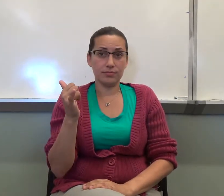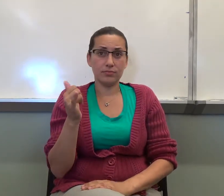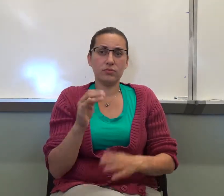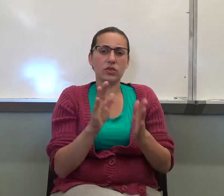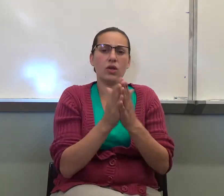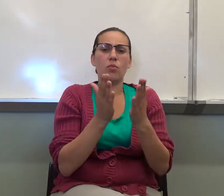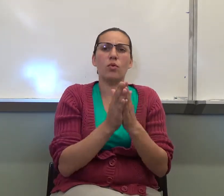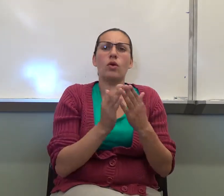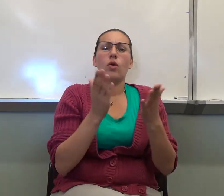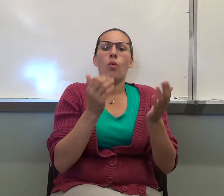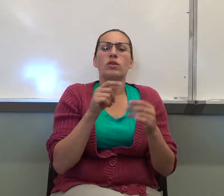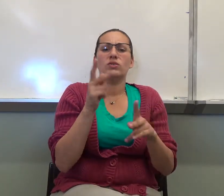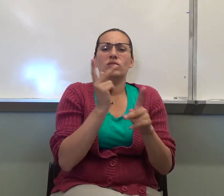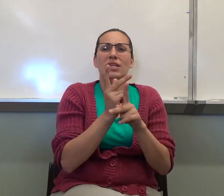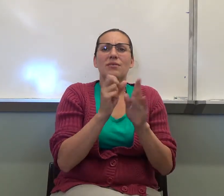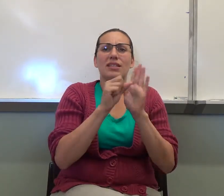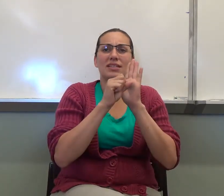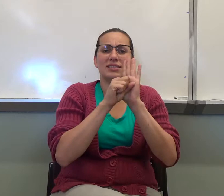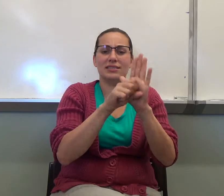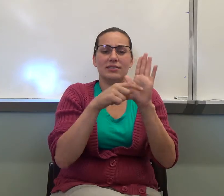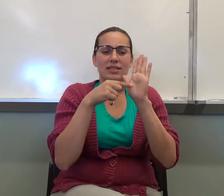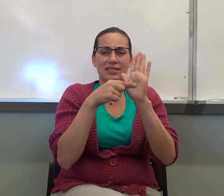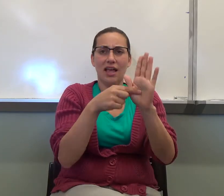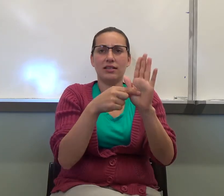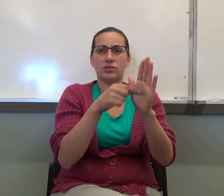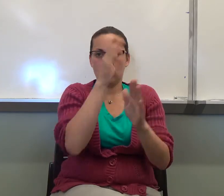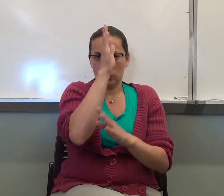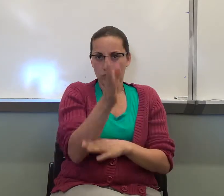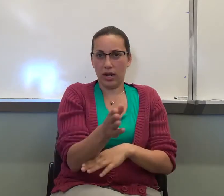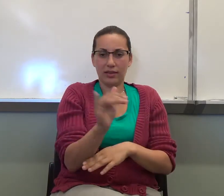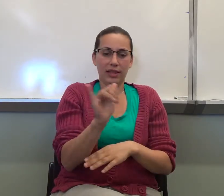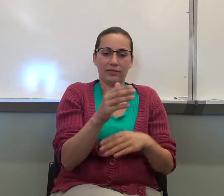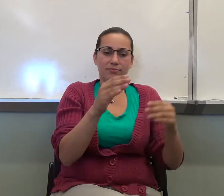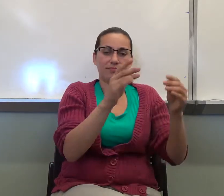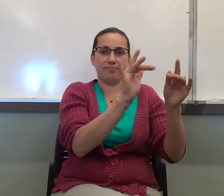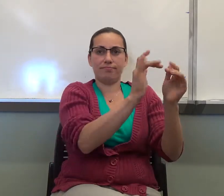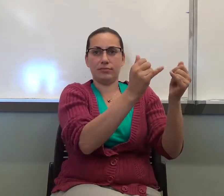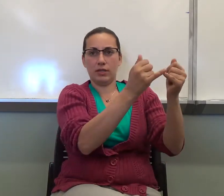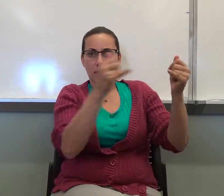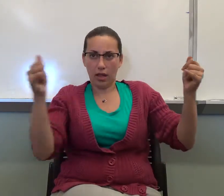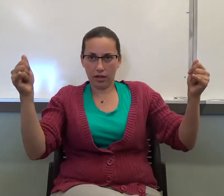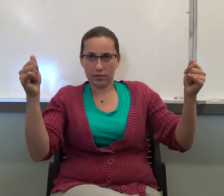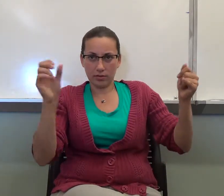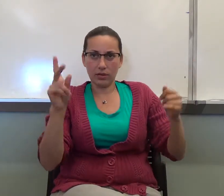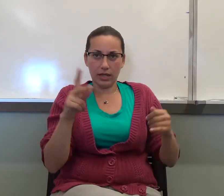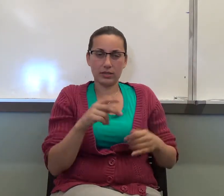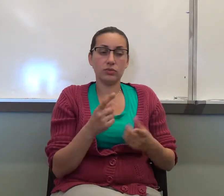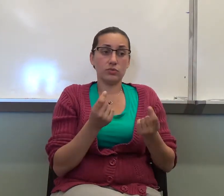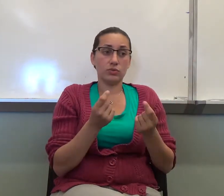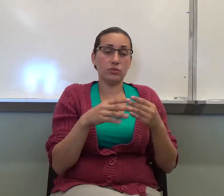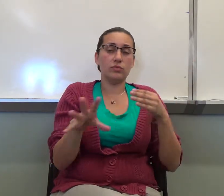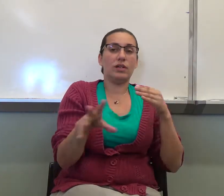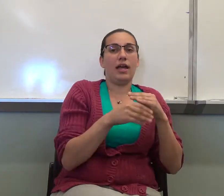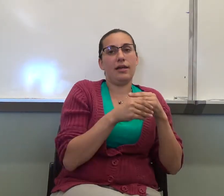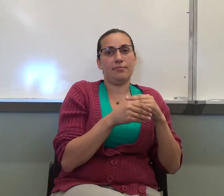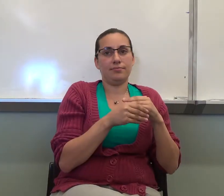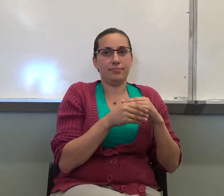sign straight, and the easiest way to keep things straight with signs is to have addition. So let's try it. Let's bring this minus